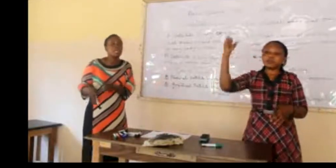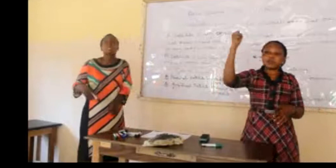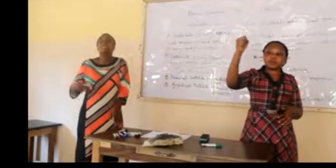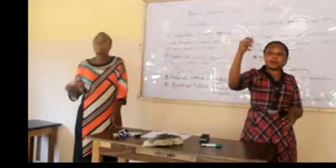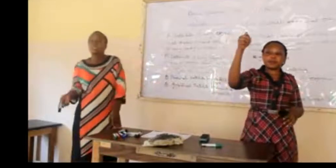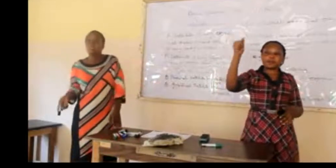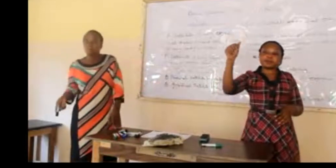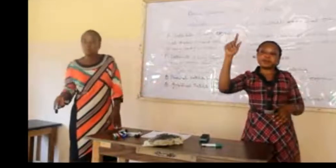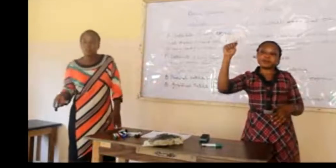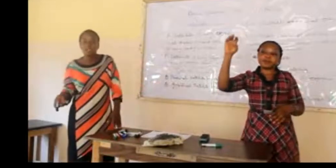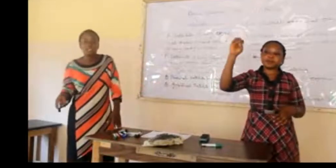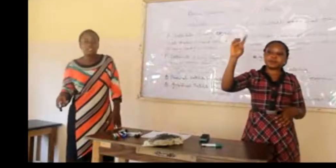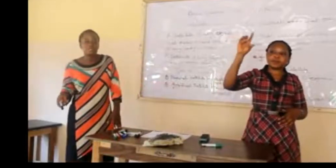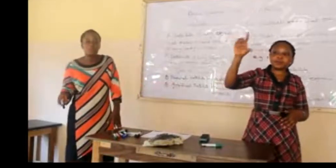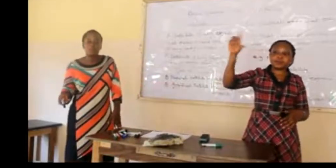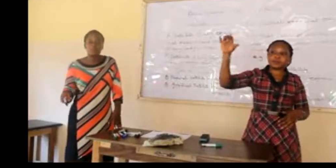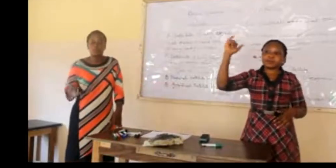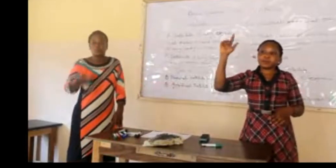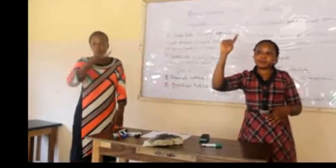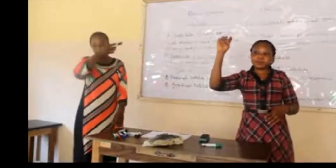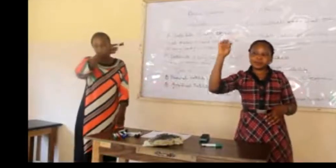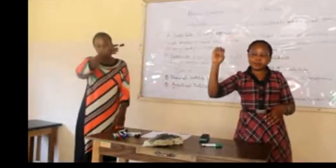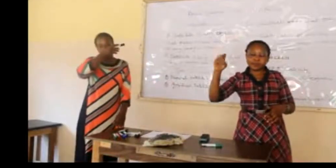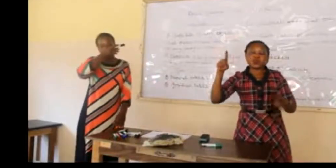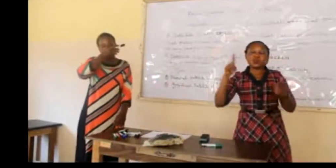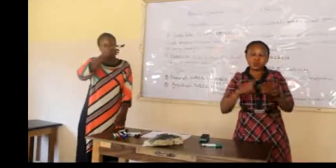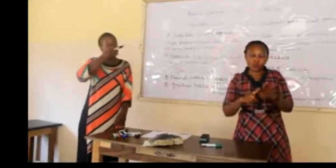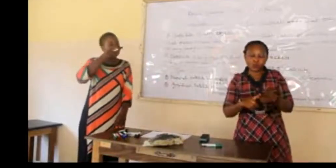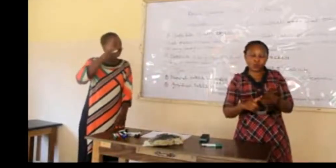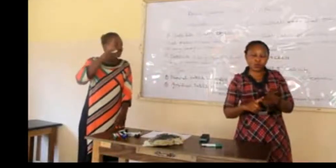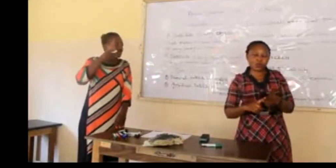stolen commodities from people.